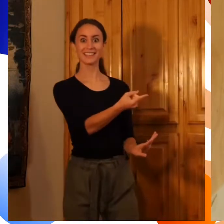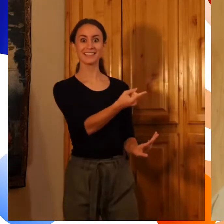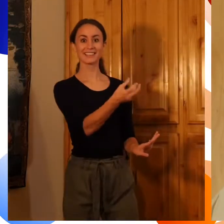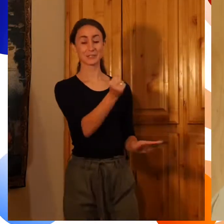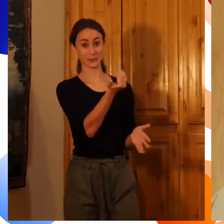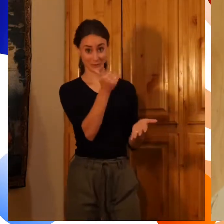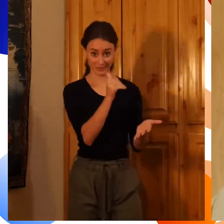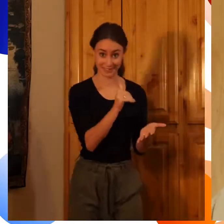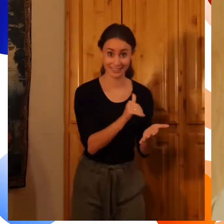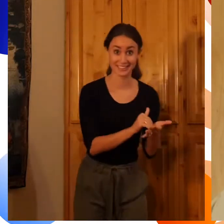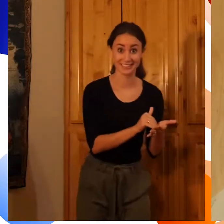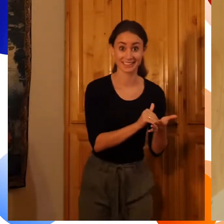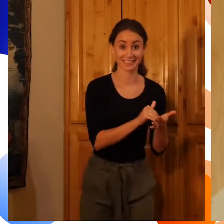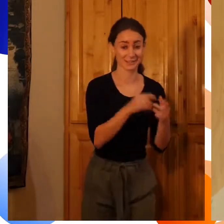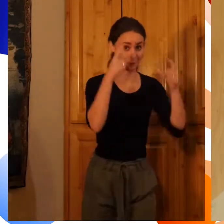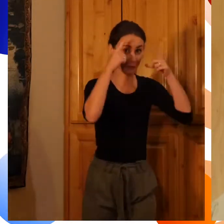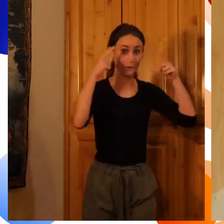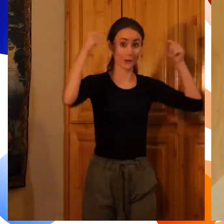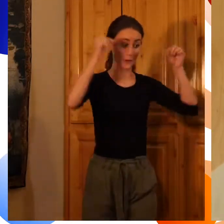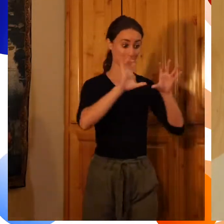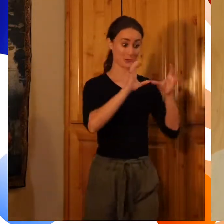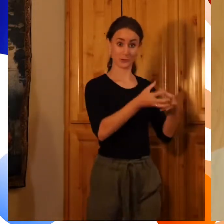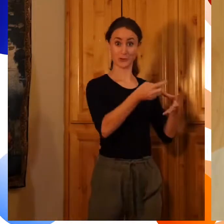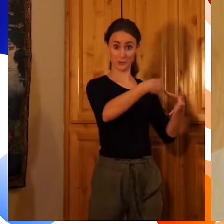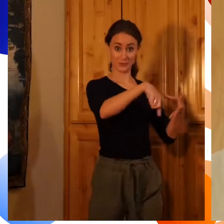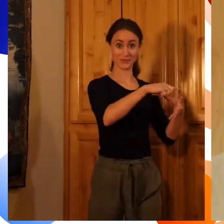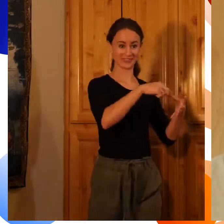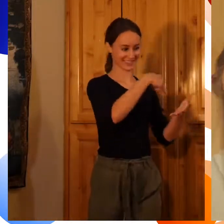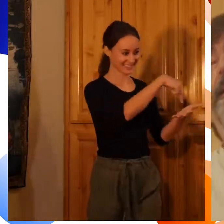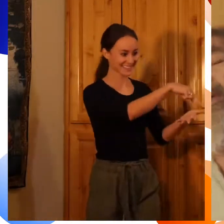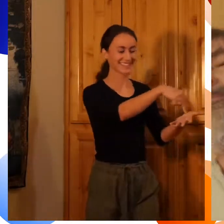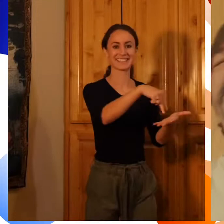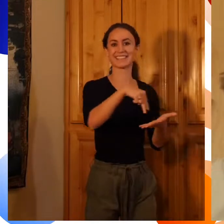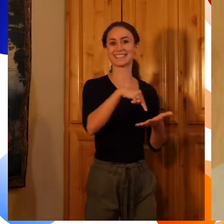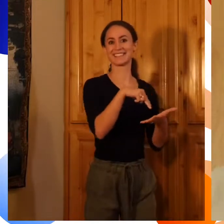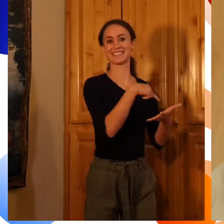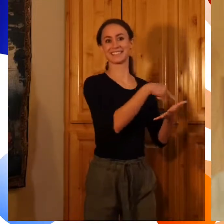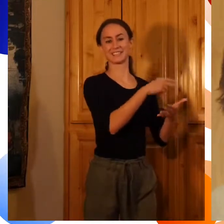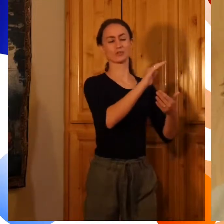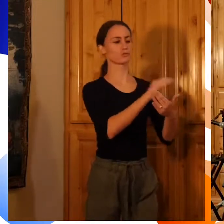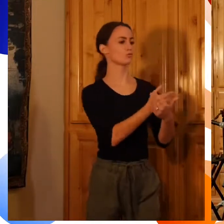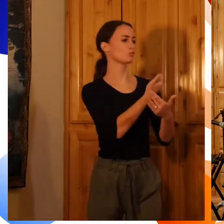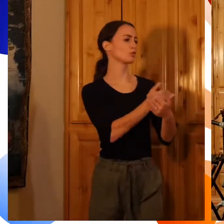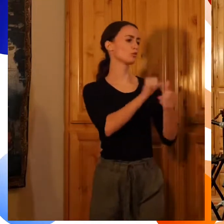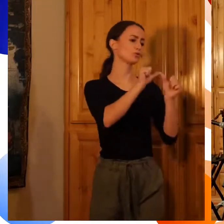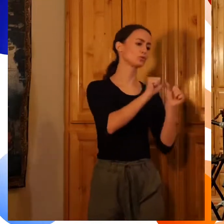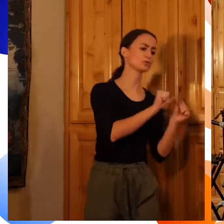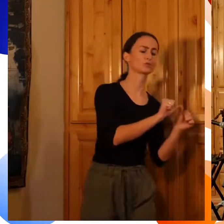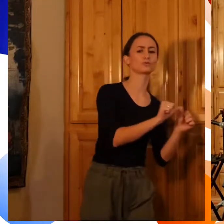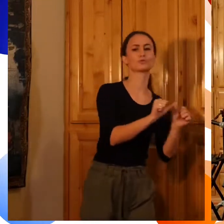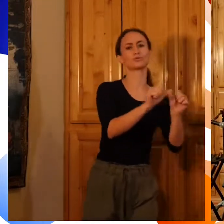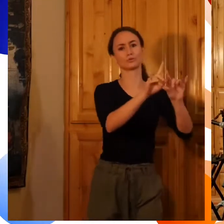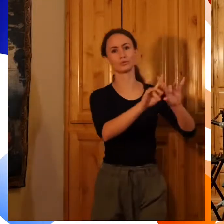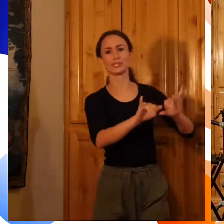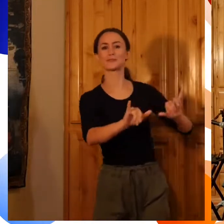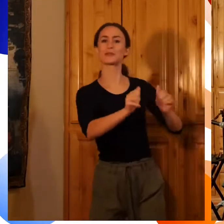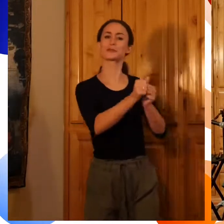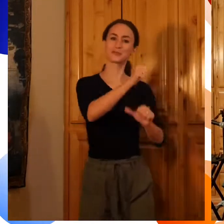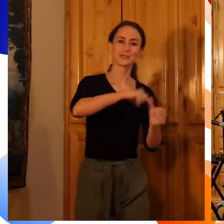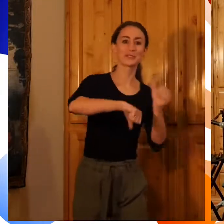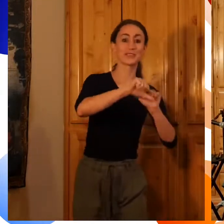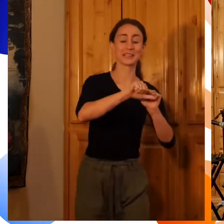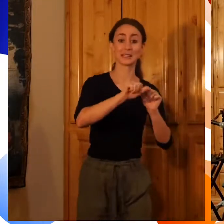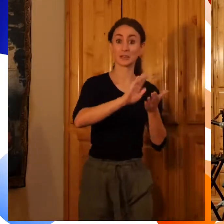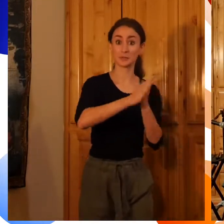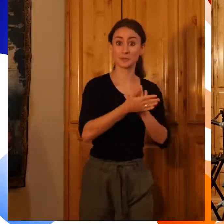the wee goblins. And as the music would lilt slowly, they would dance slowly. And as it picked up tempo, they would dance more